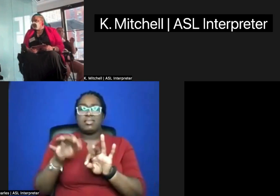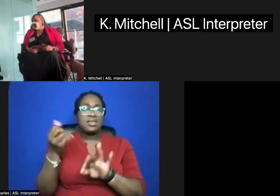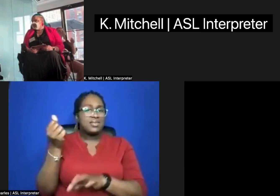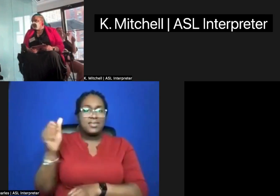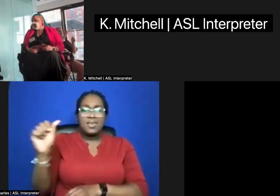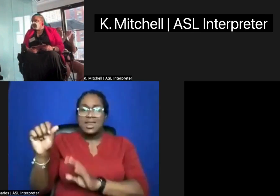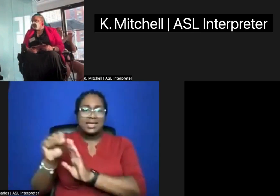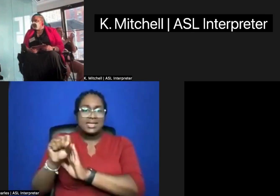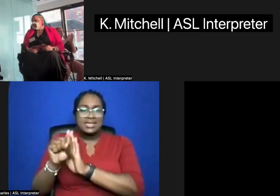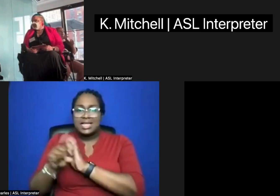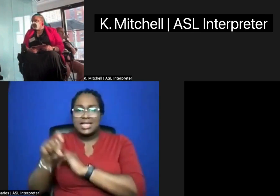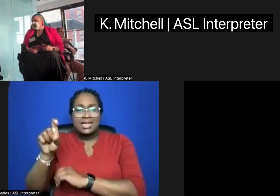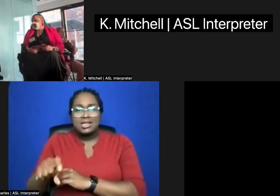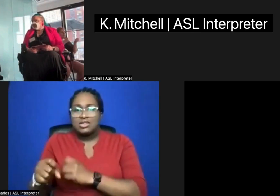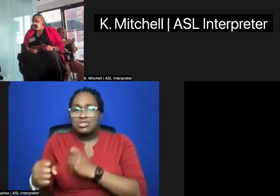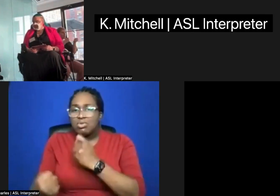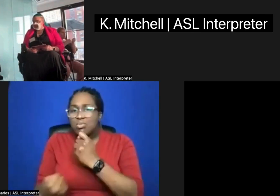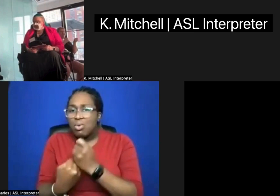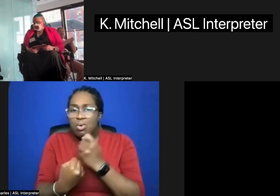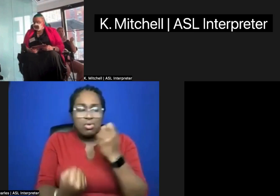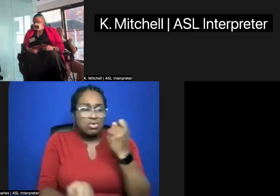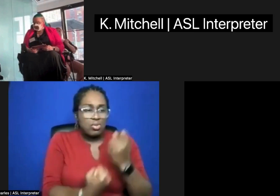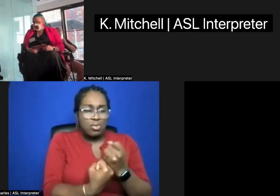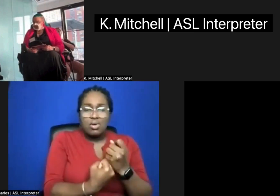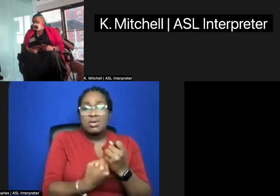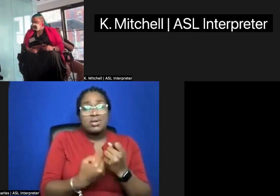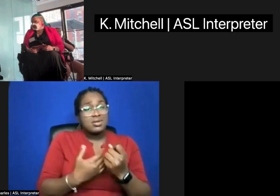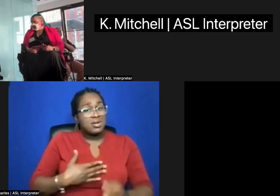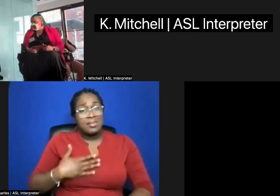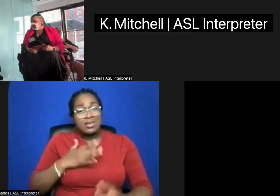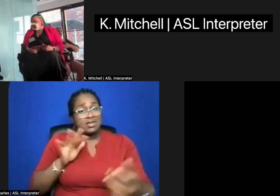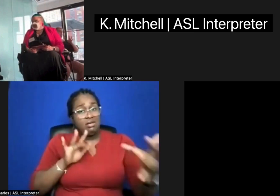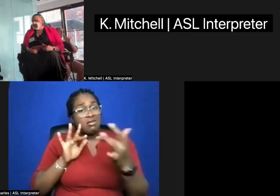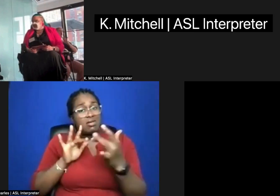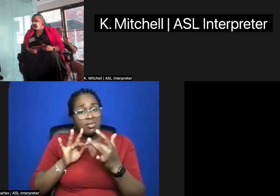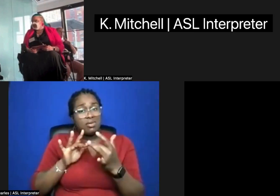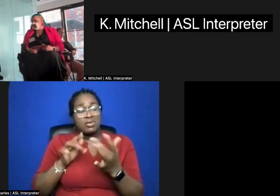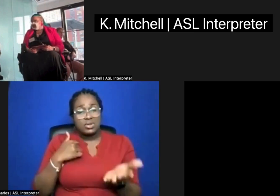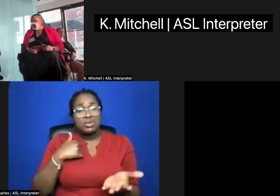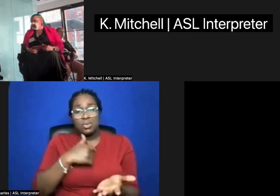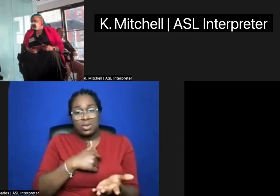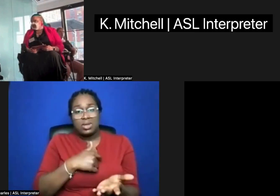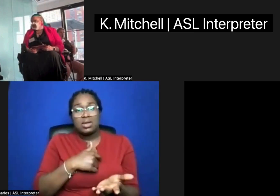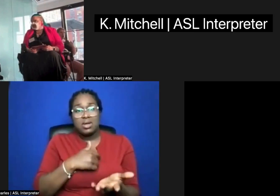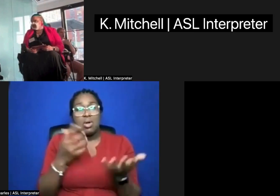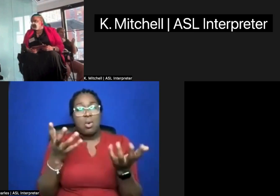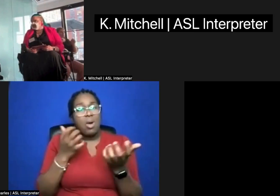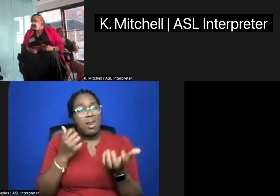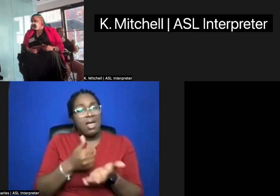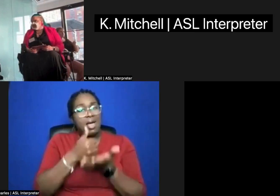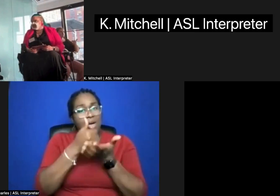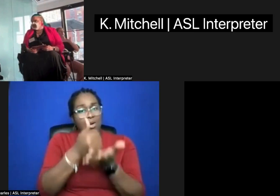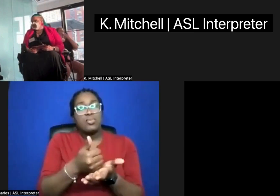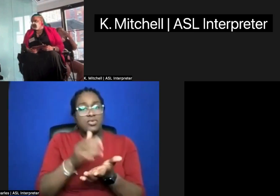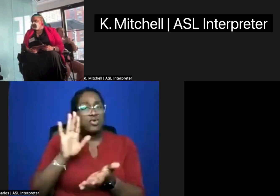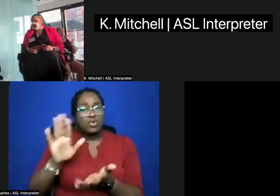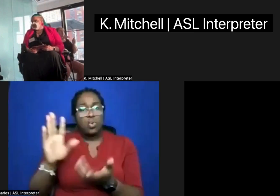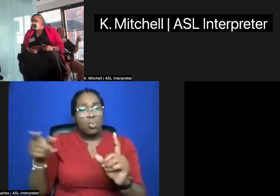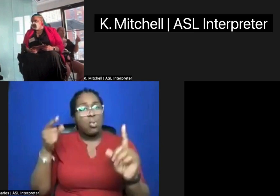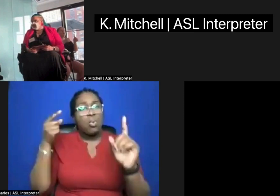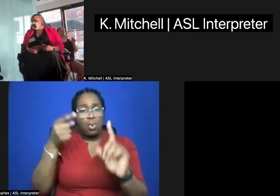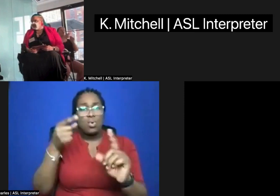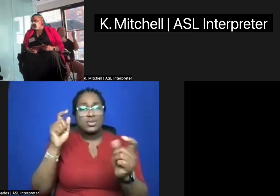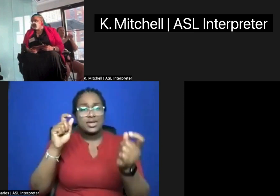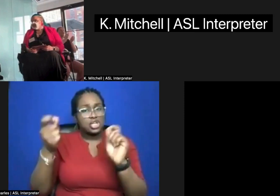needs support or supports of other states, please contact me, because we all want to be able to help you in your pursuit to change